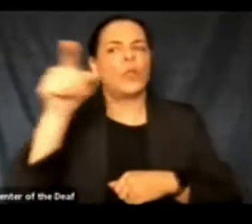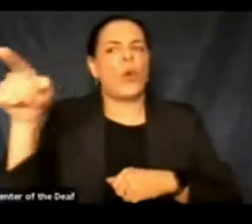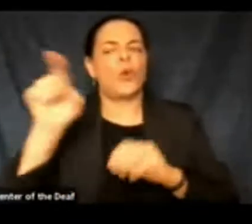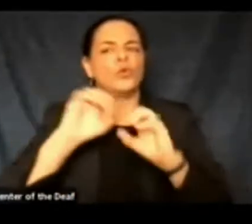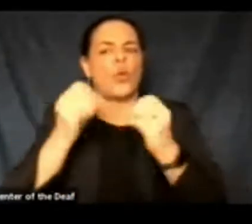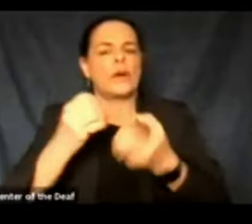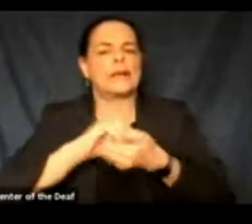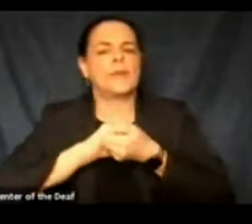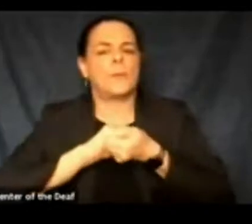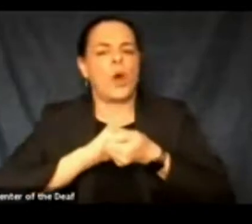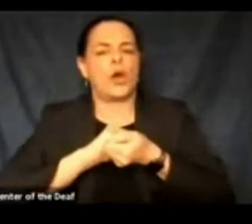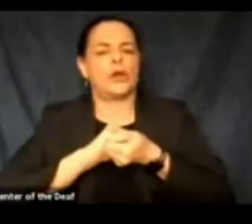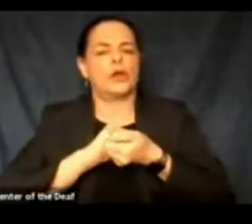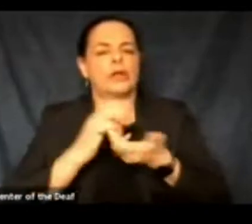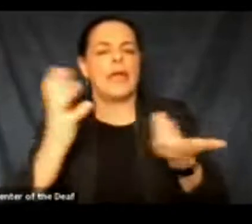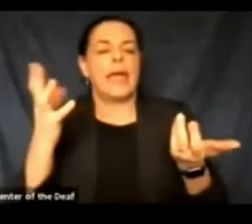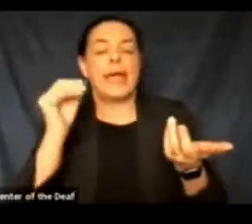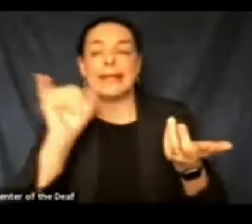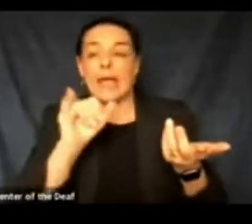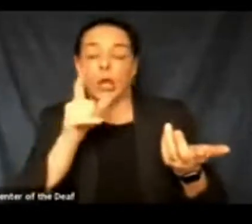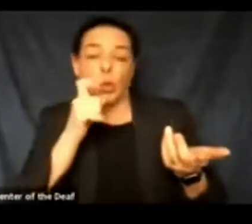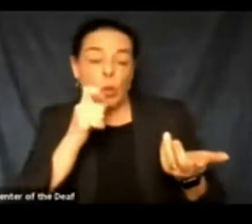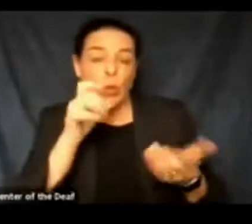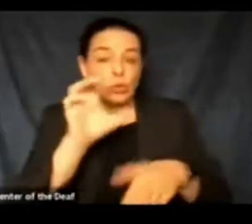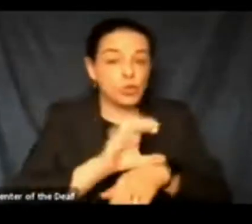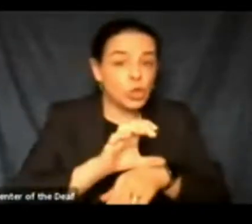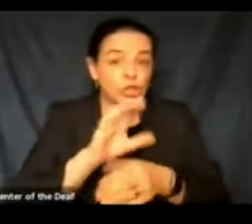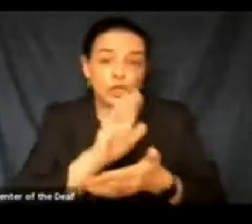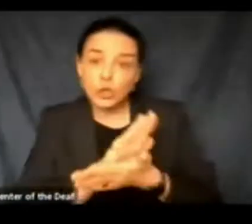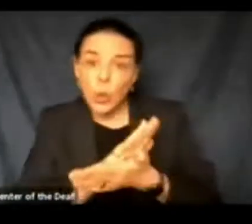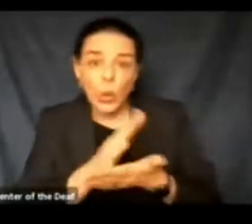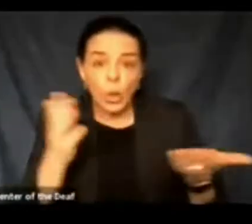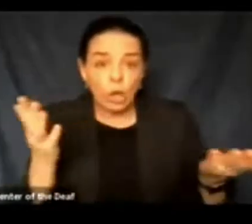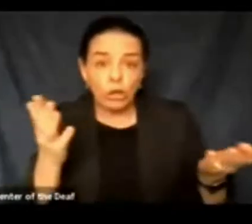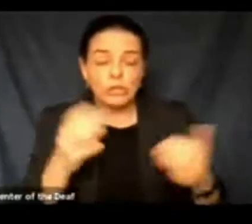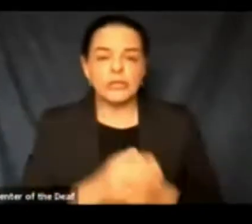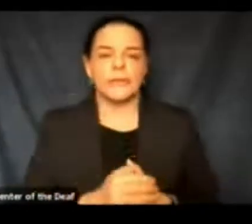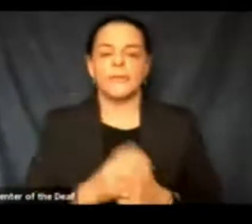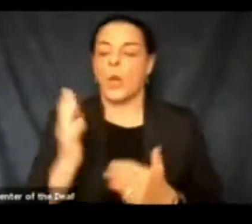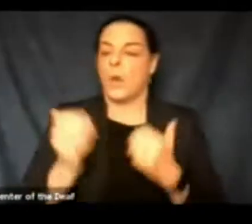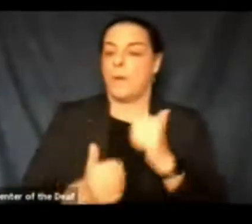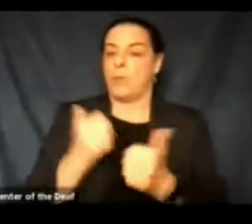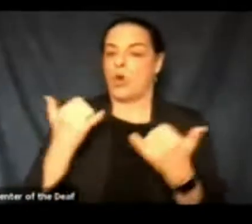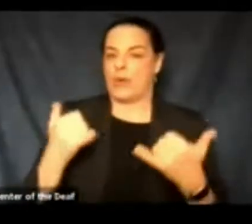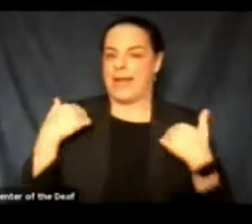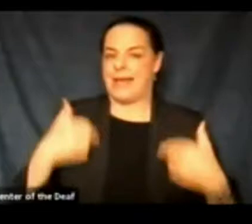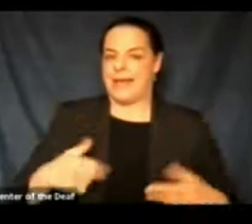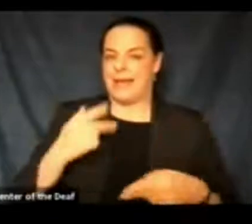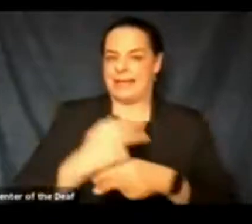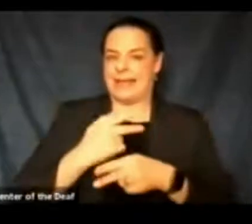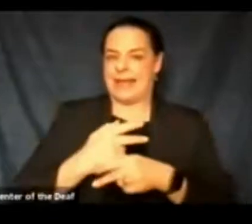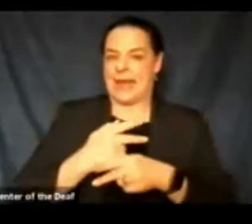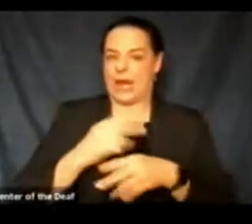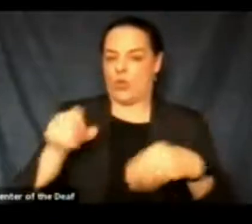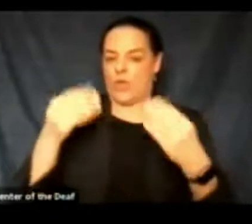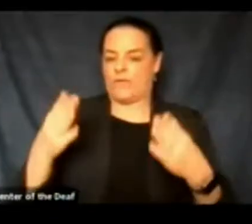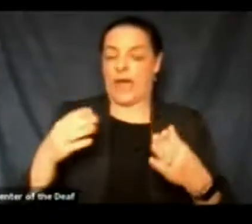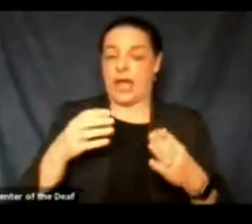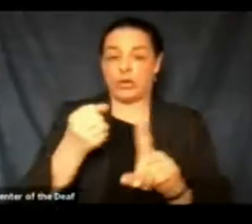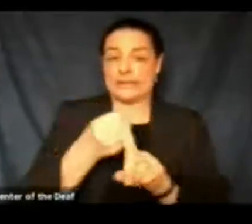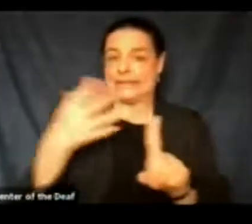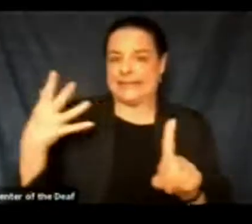organizations? Broadly, who are they? Churches, schools? Mostly right now it's healthcare providers. Can't go into a lot of detail,